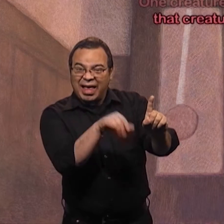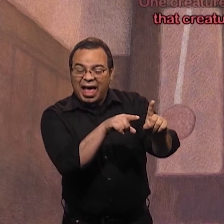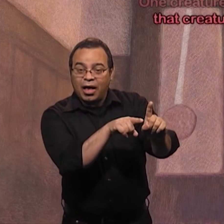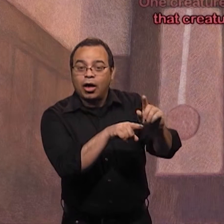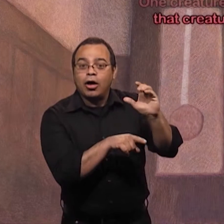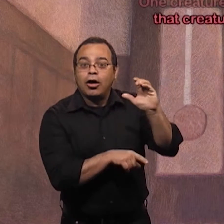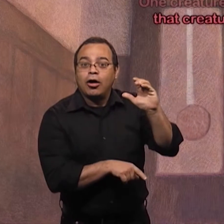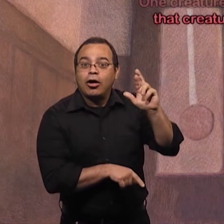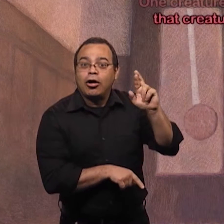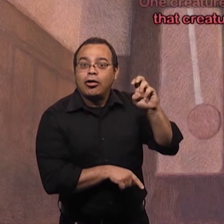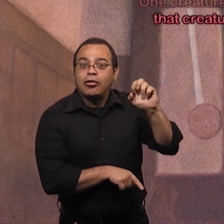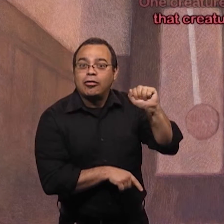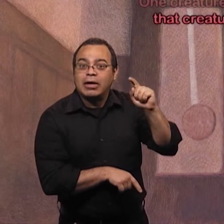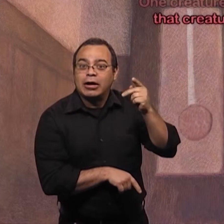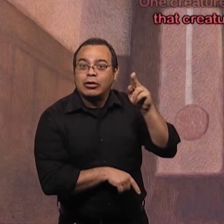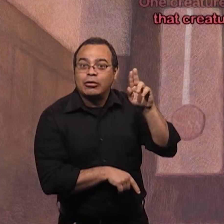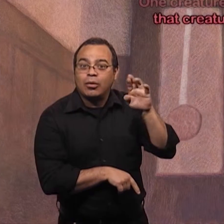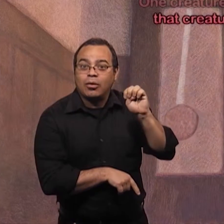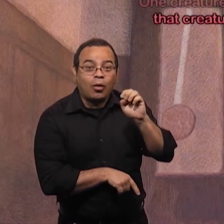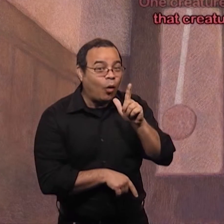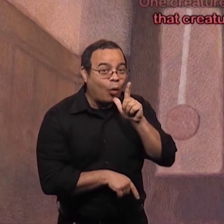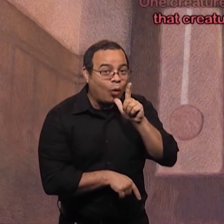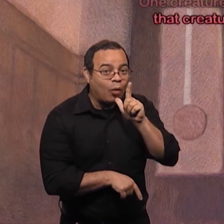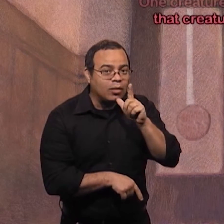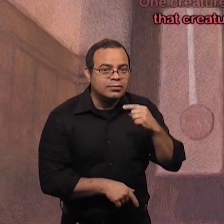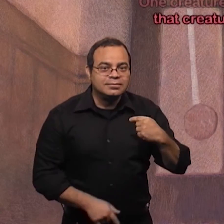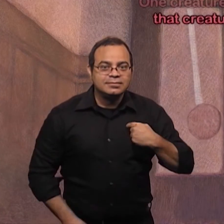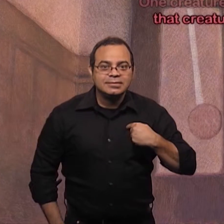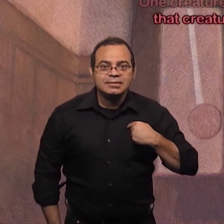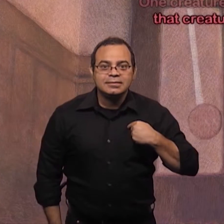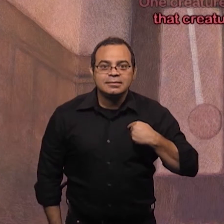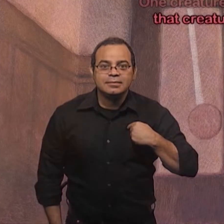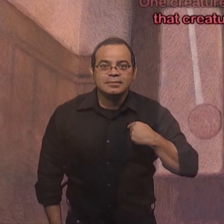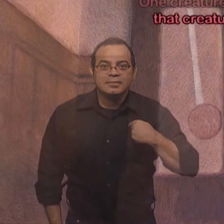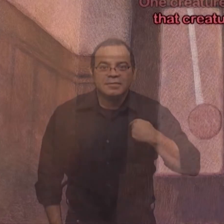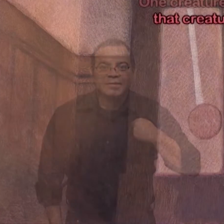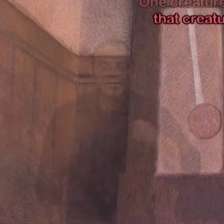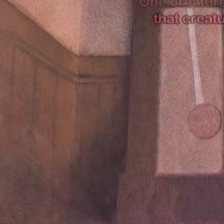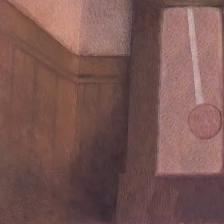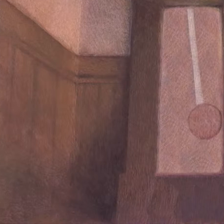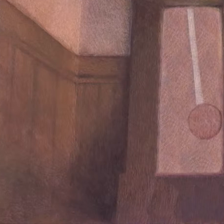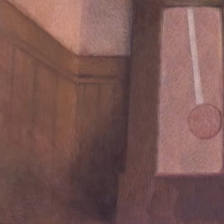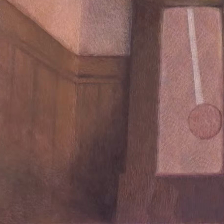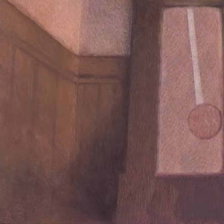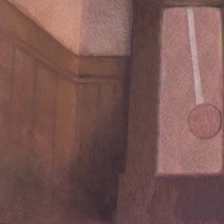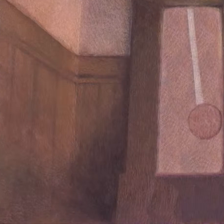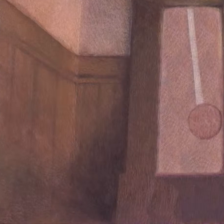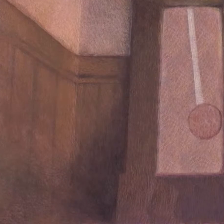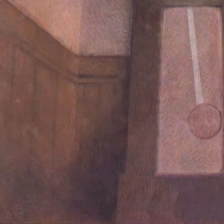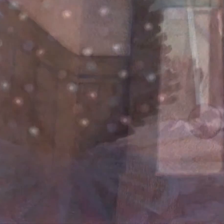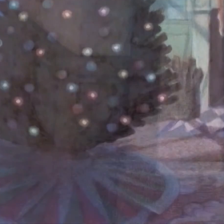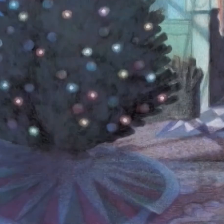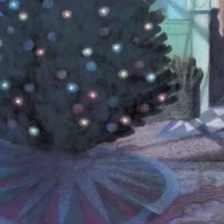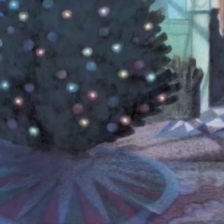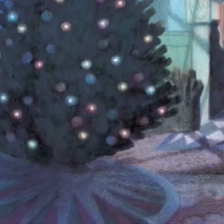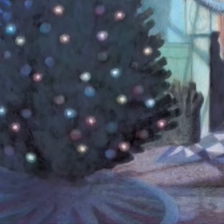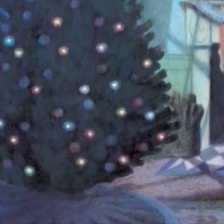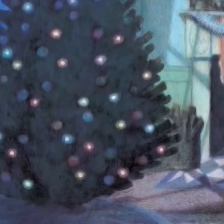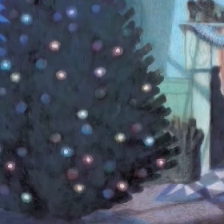was me. The man points at the finger, spells creature again, and points to himself. By a fireplace is a large Christmas tree with different color